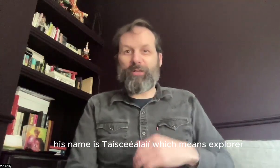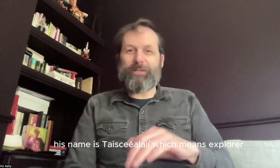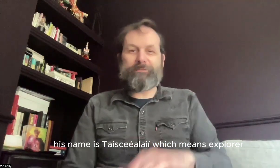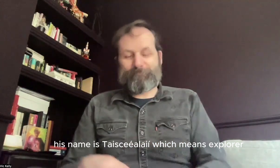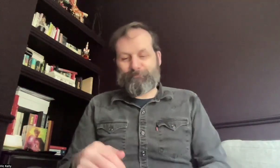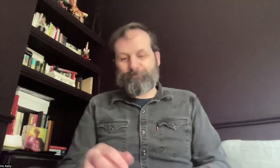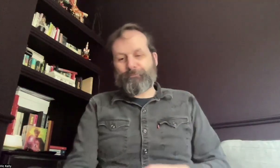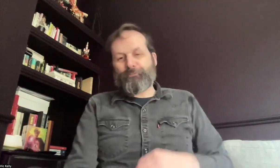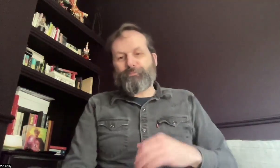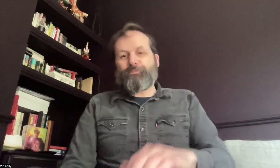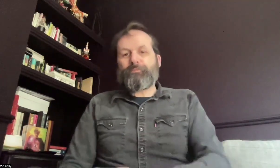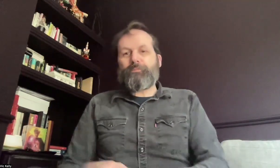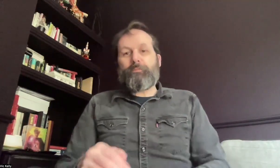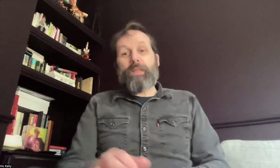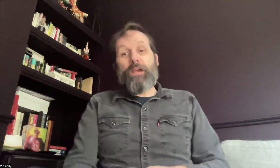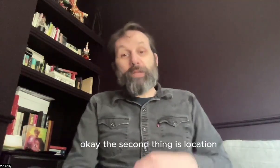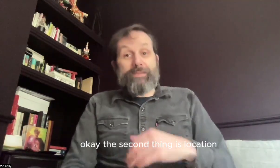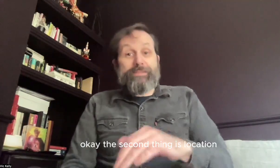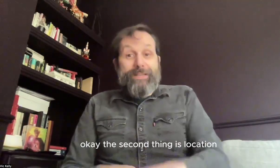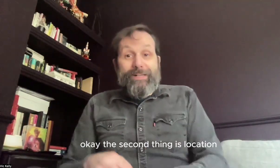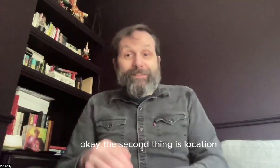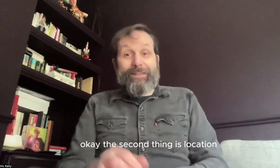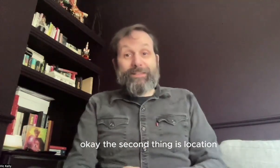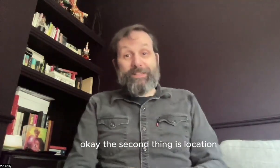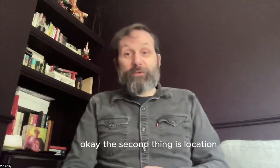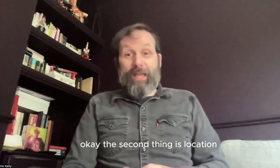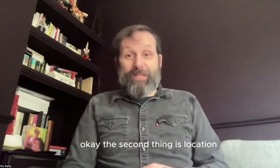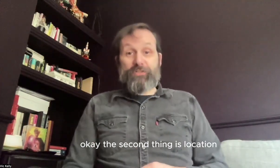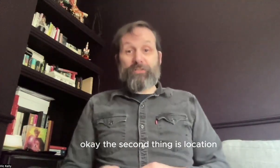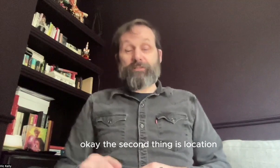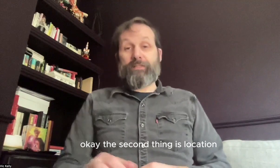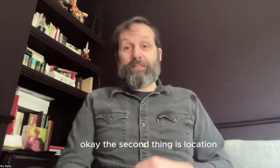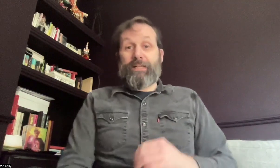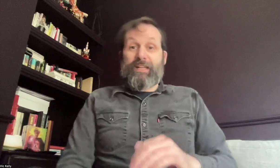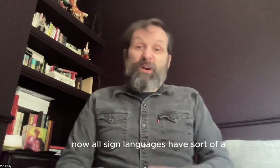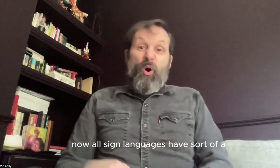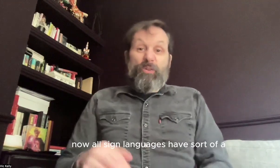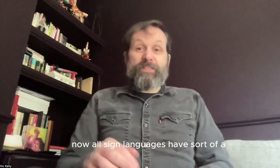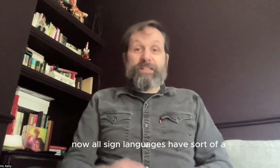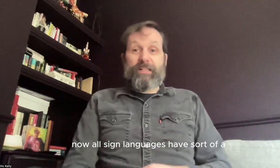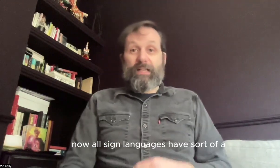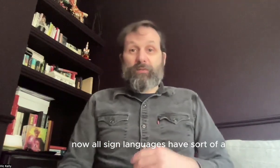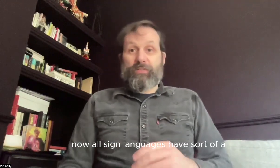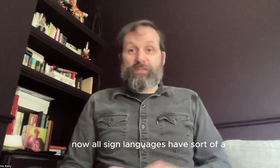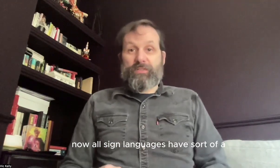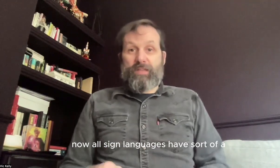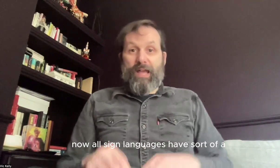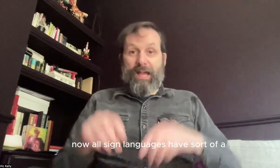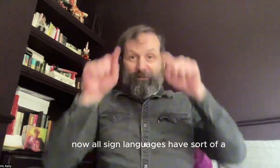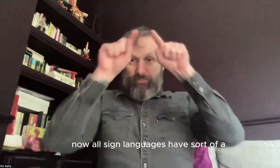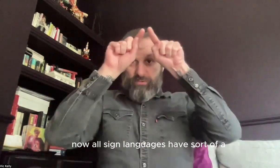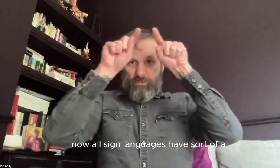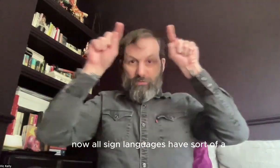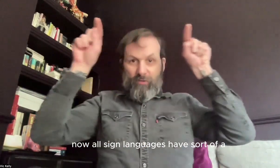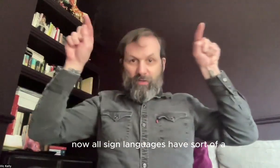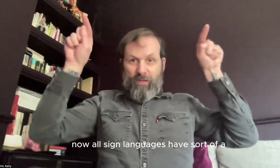explorer. Okay, the second thing is location. Now, all sign languages have sort of